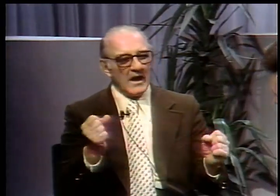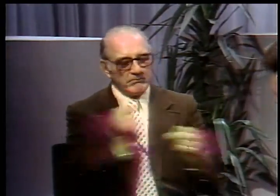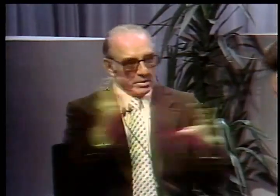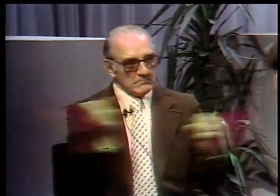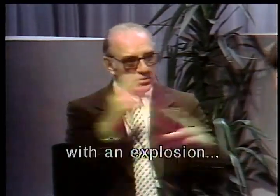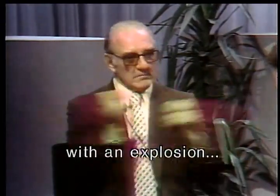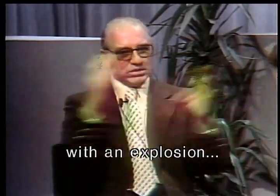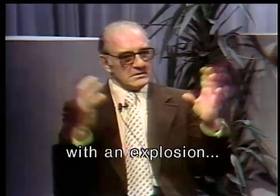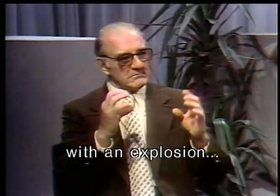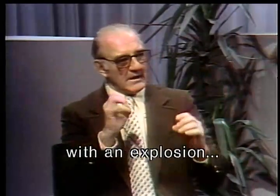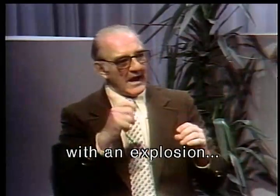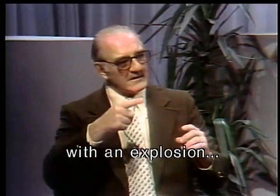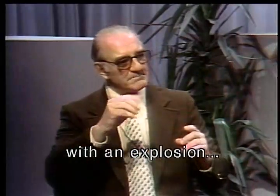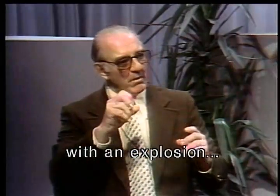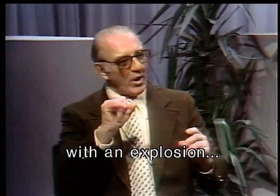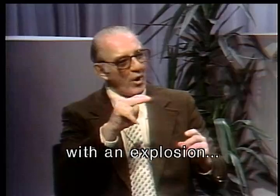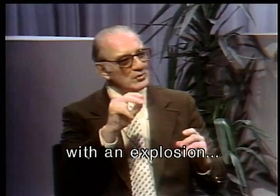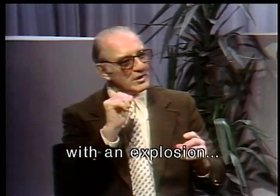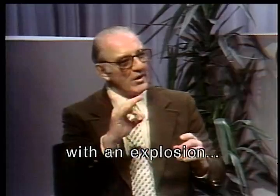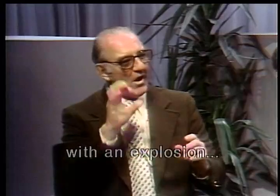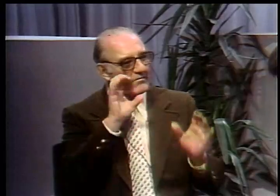boom, boom, boom, an explosion of